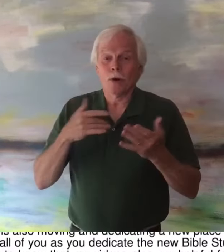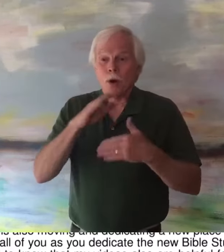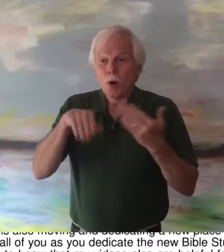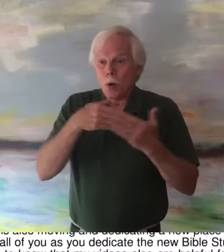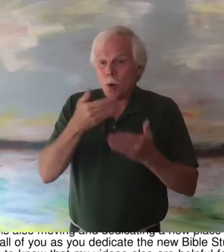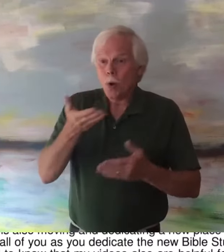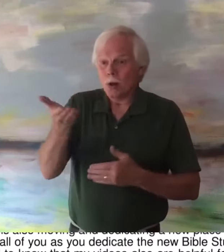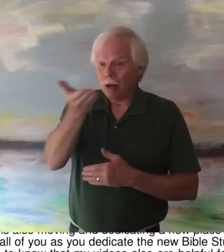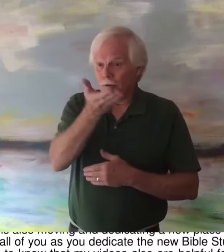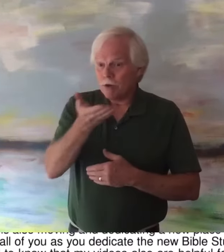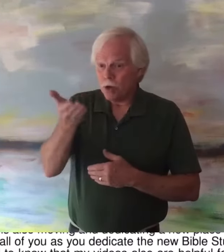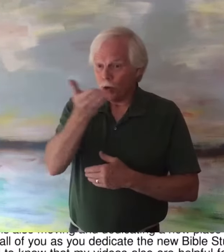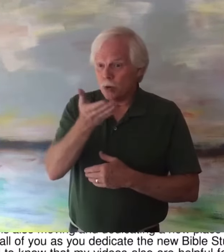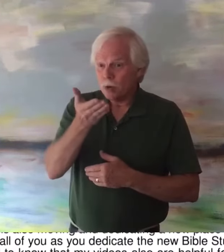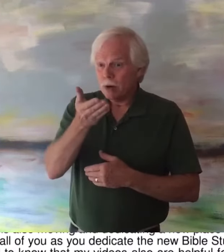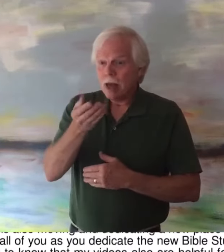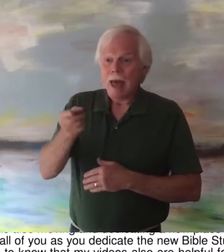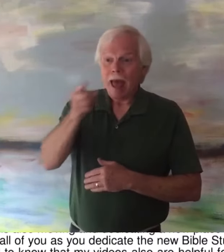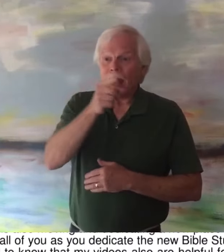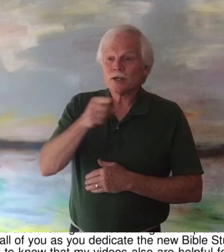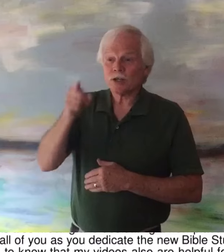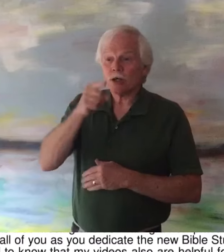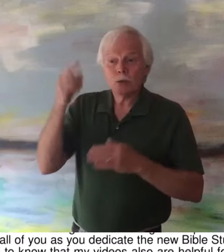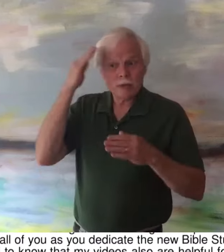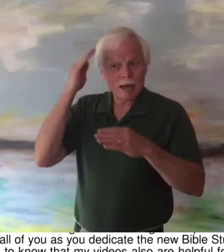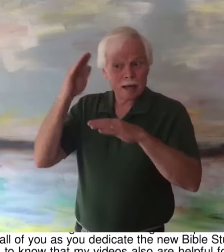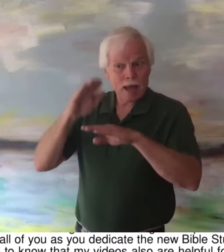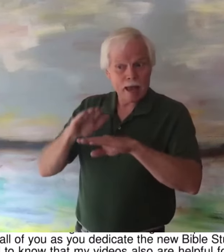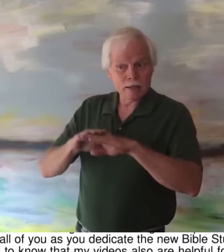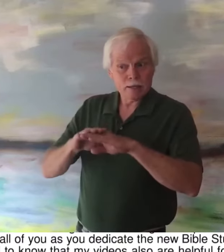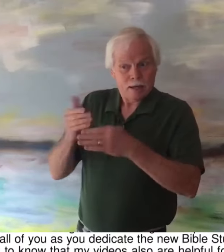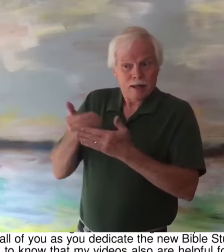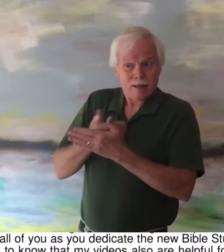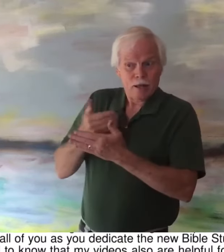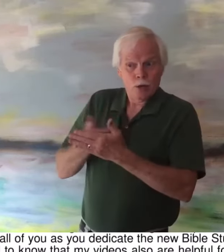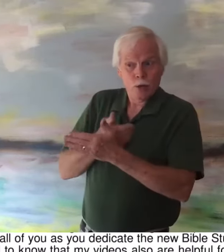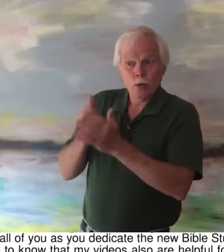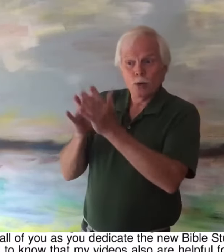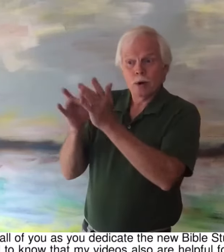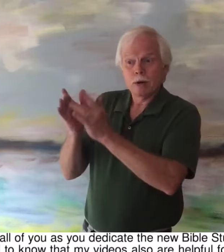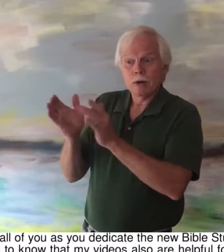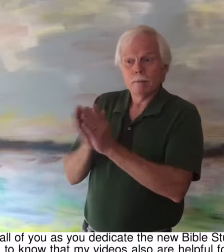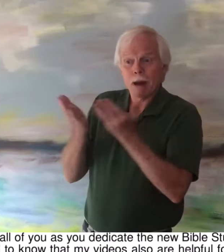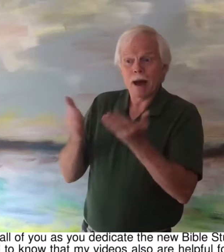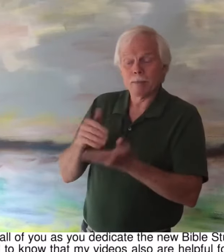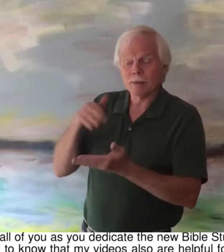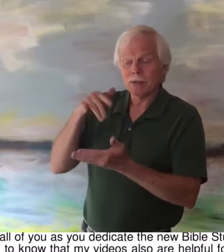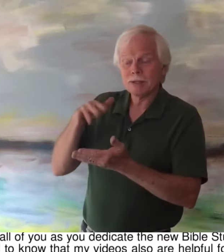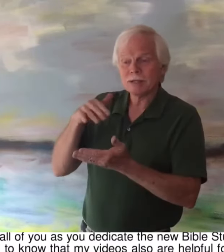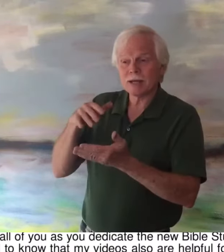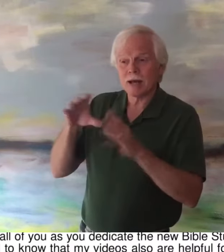all of you as you dedicate the new Bible study